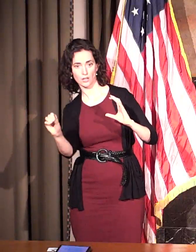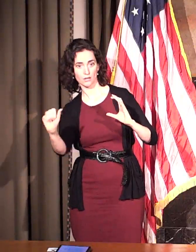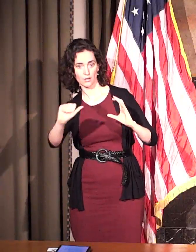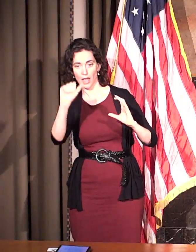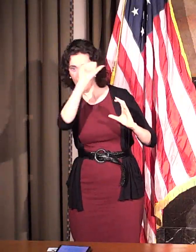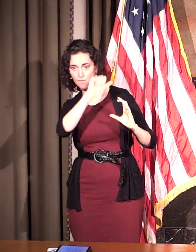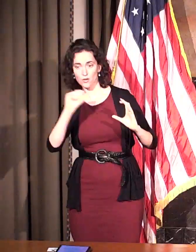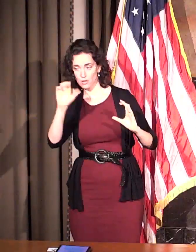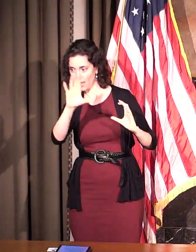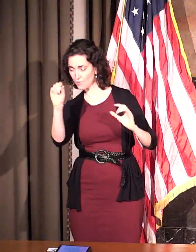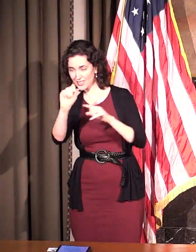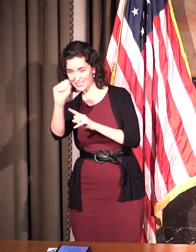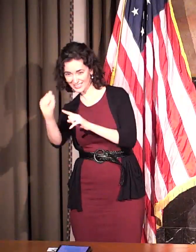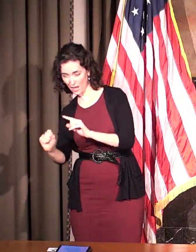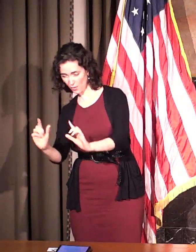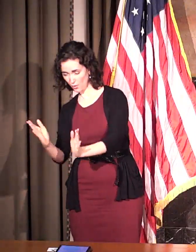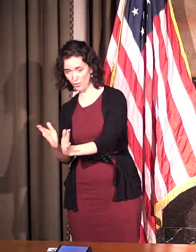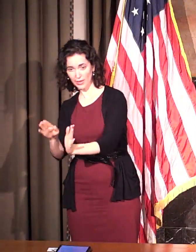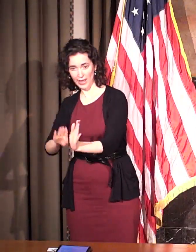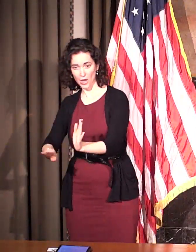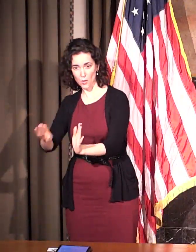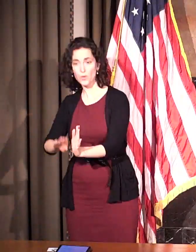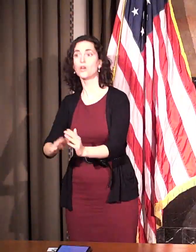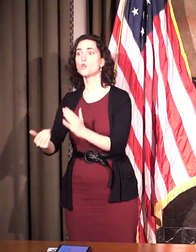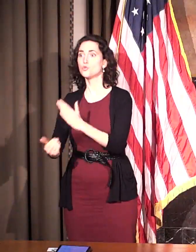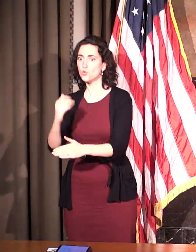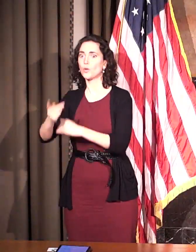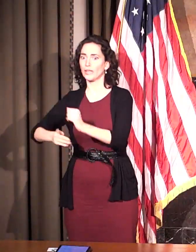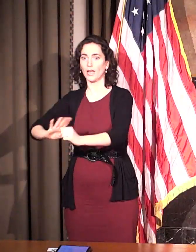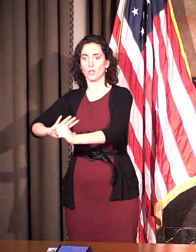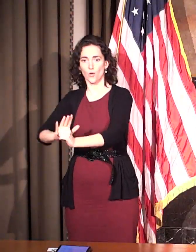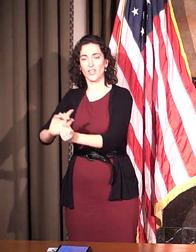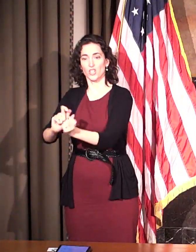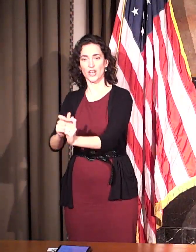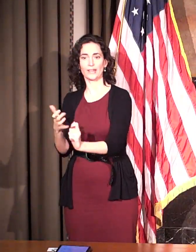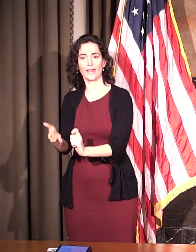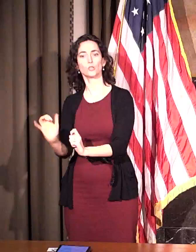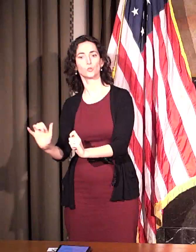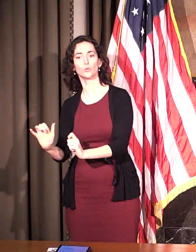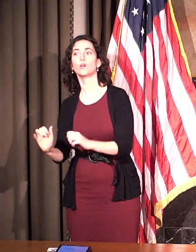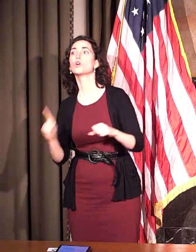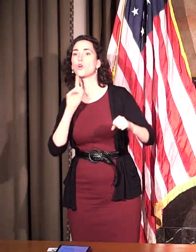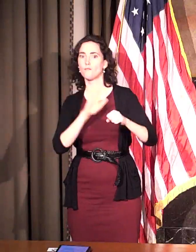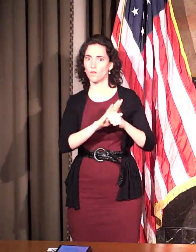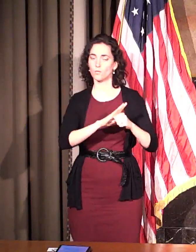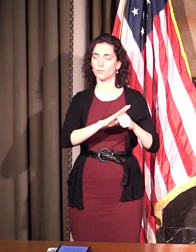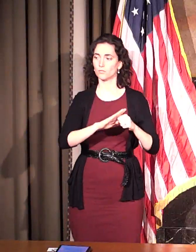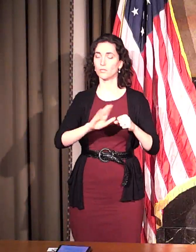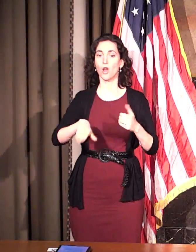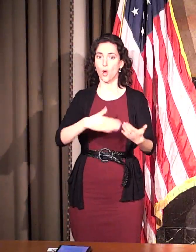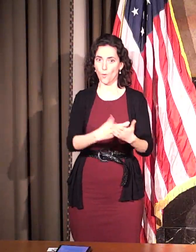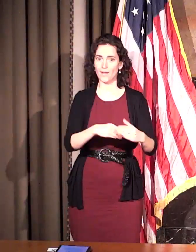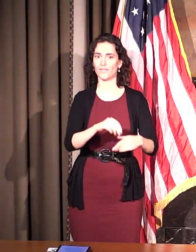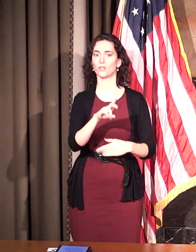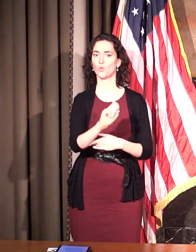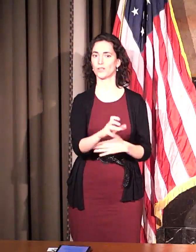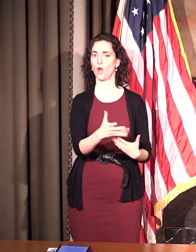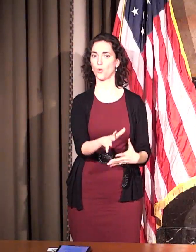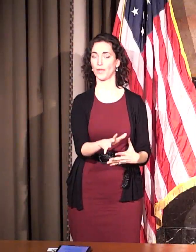United States. Now, to be clear, we haven't yet confirmed those variants in